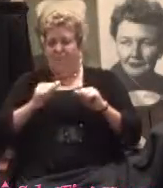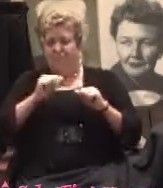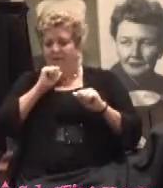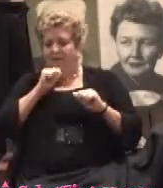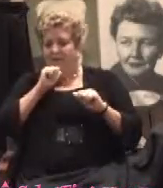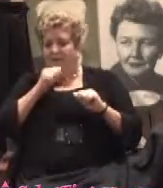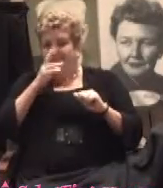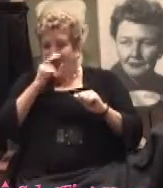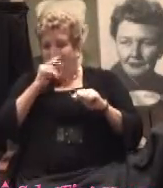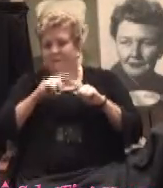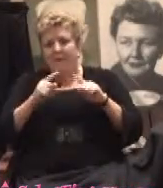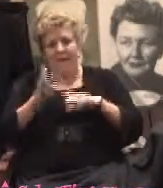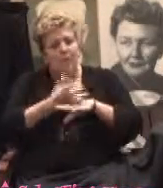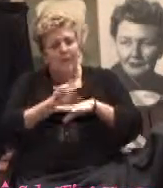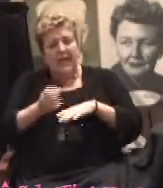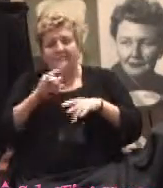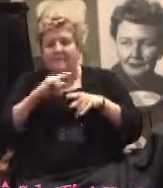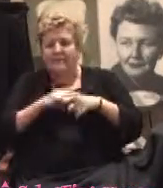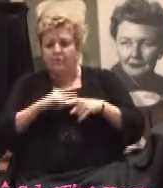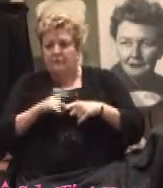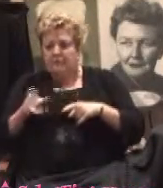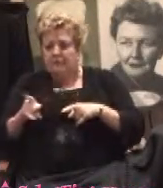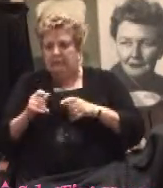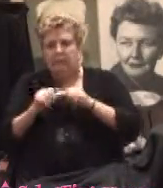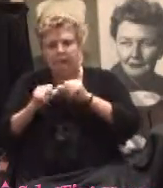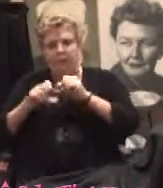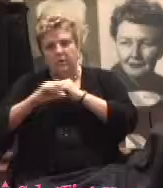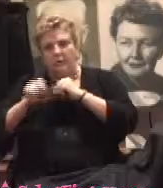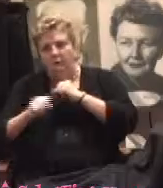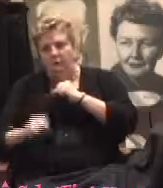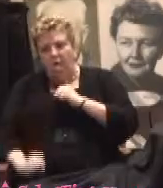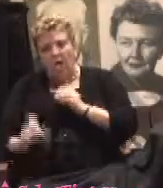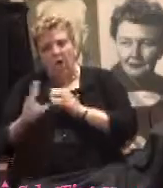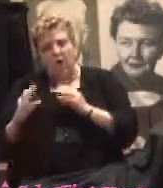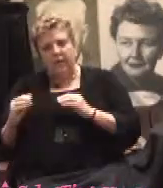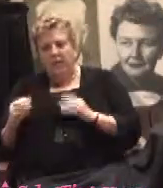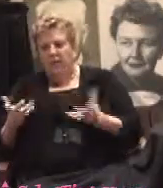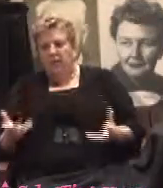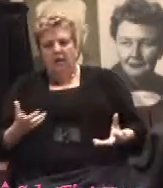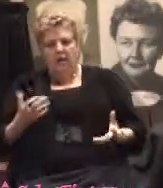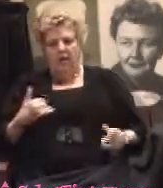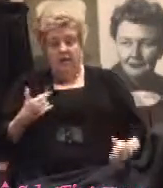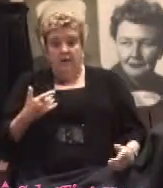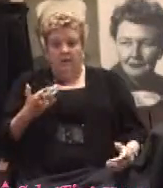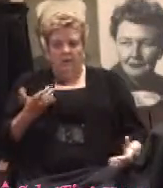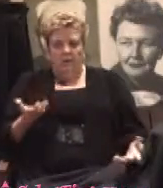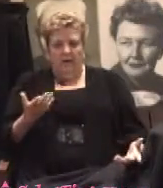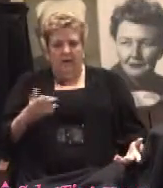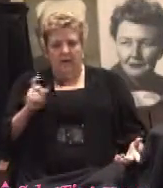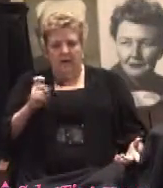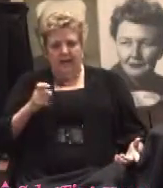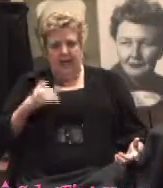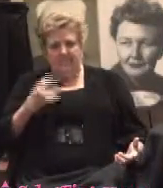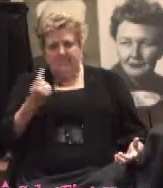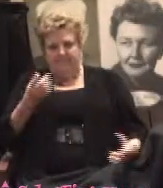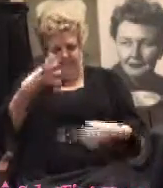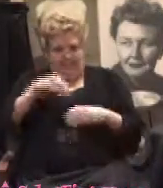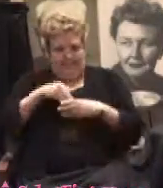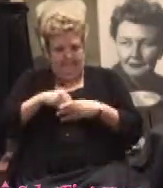cigarettes. And he kept talking. And I got uncomfortable, because I got to be, if you're there, I got to put something in me every few minutes to alter me